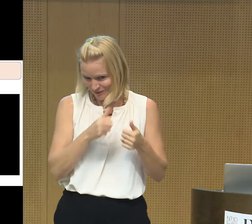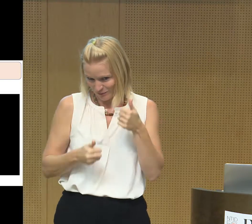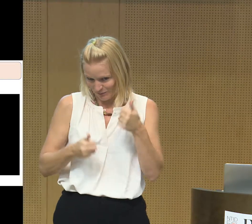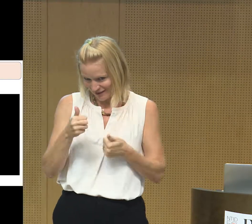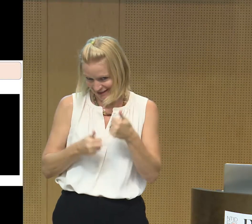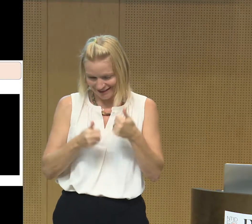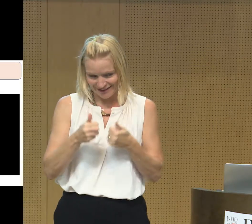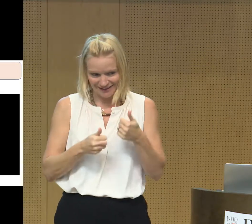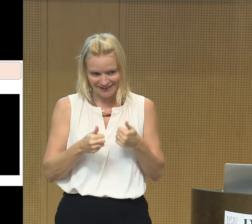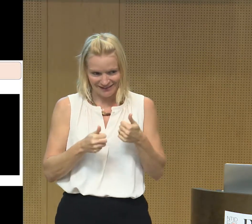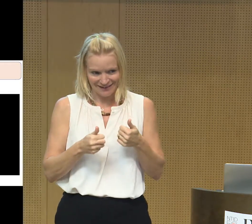to guess